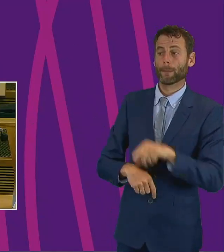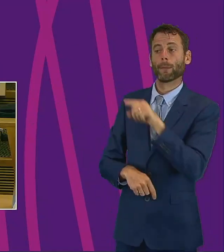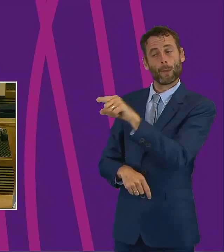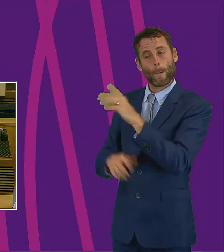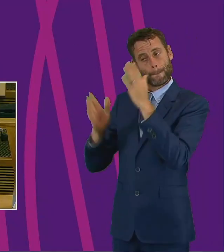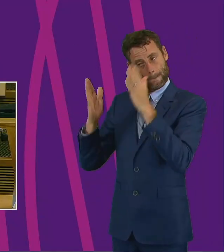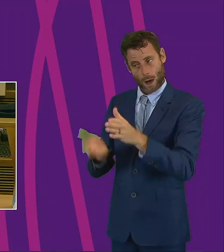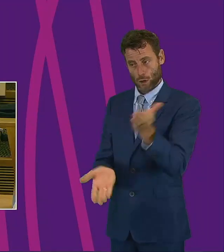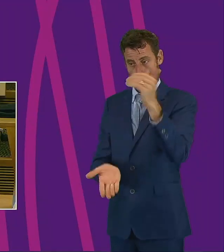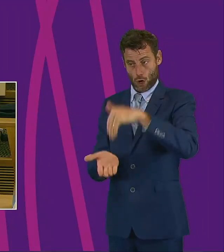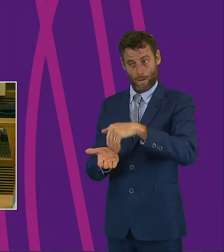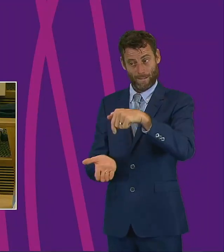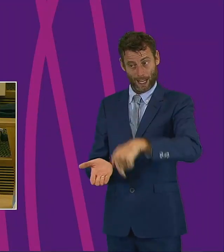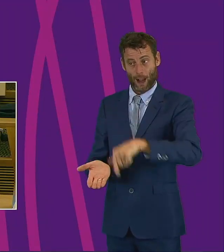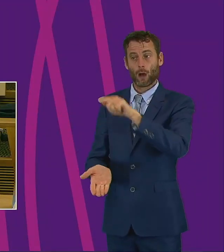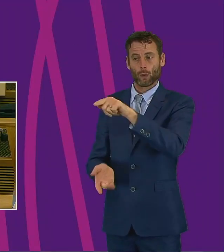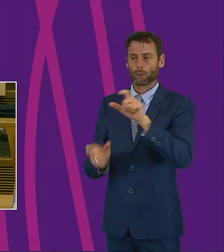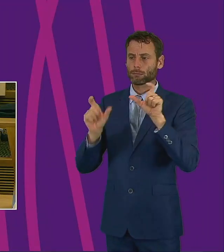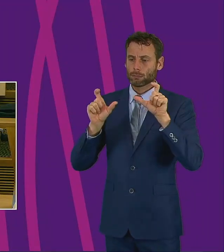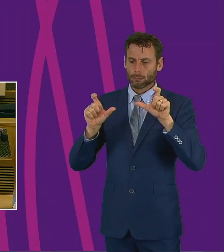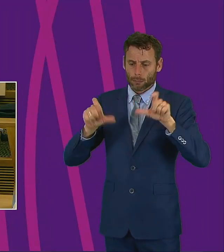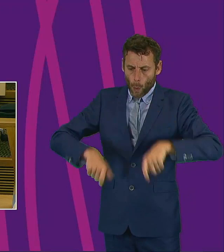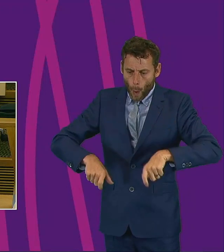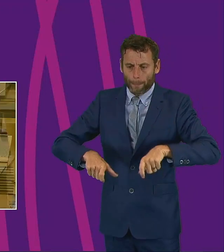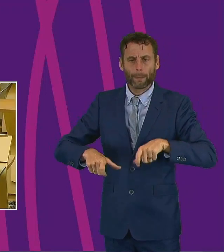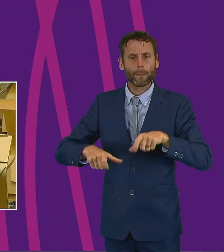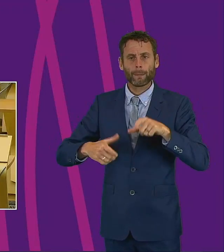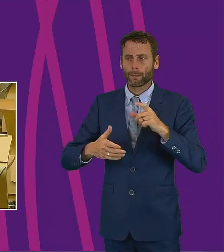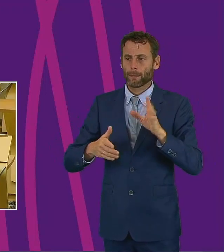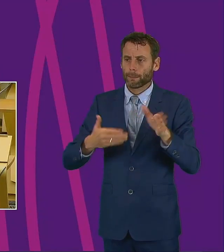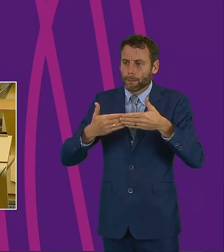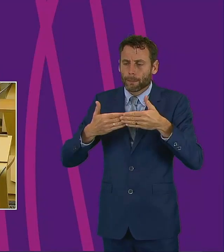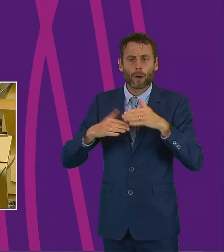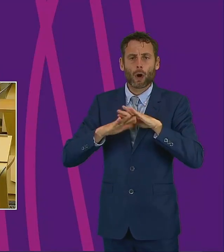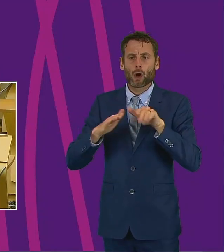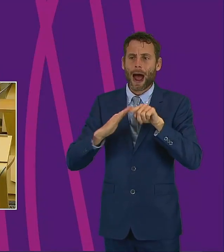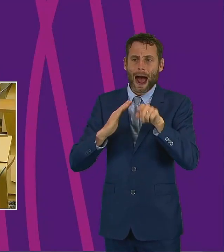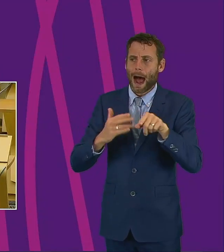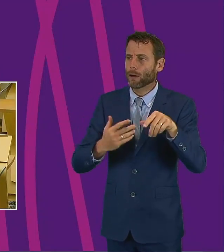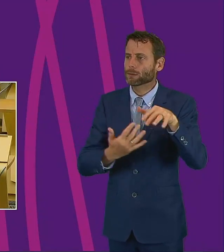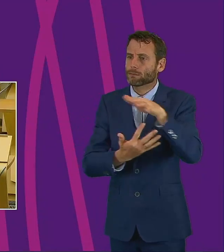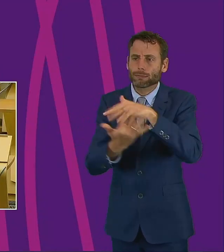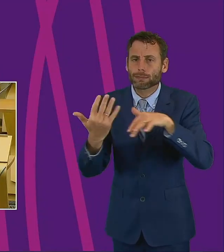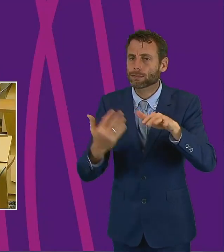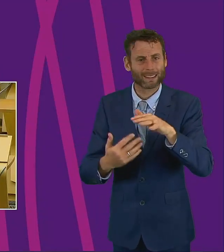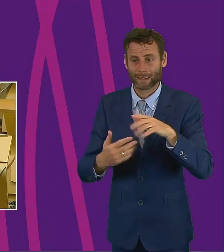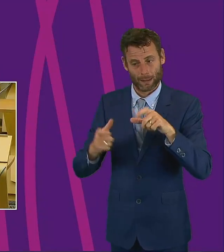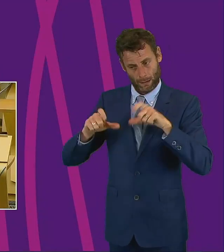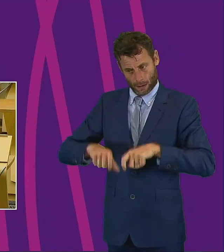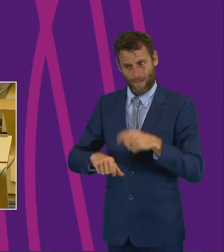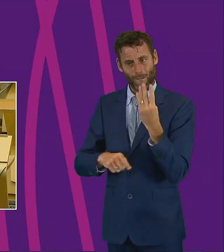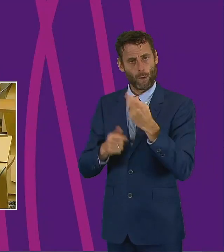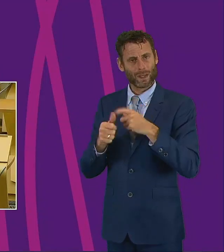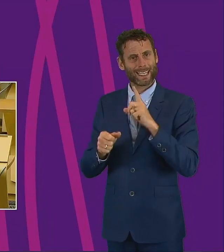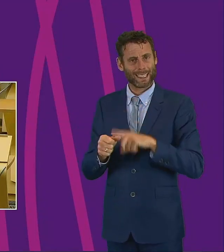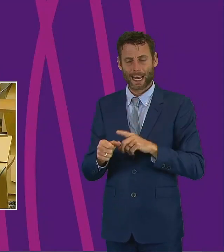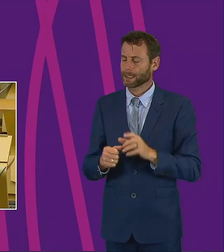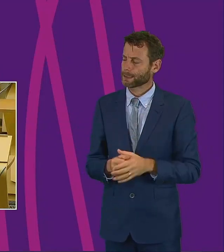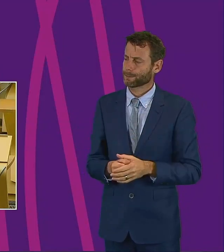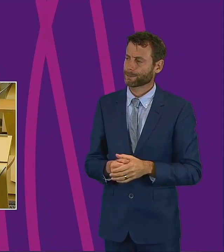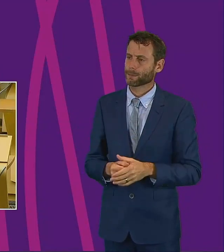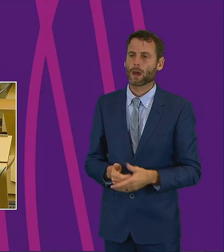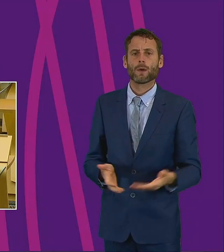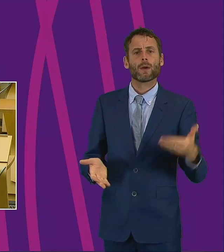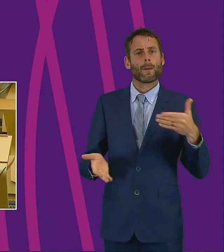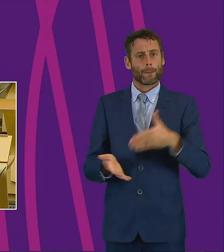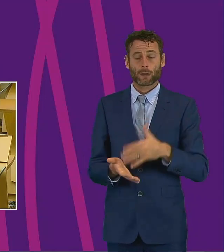a really important foundation, whatever the final position is on testing. And there's also a process of familiarising students